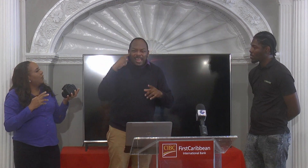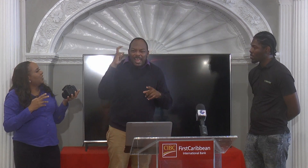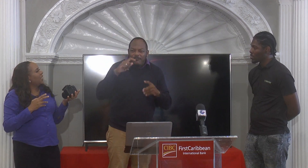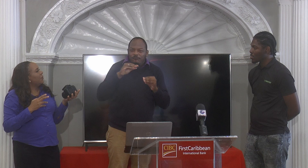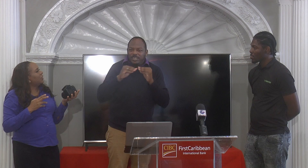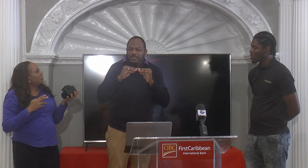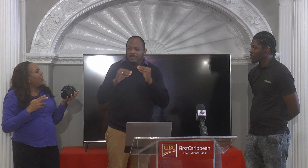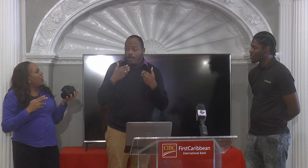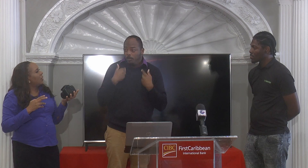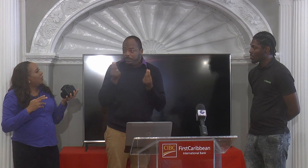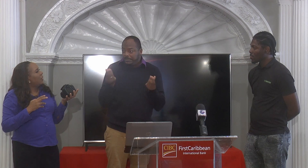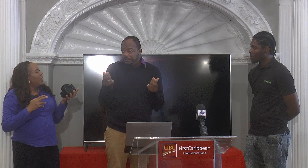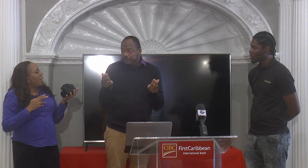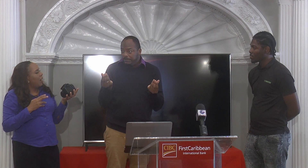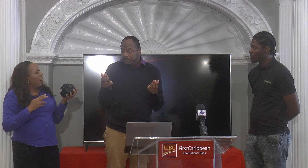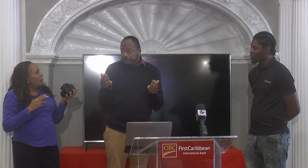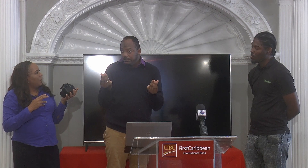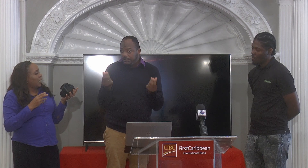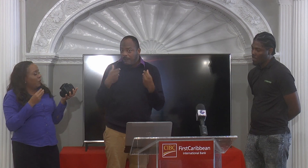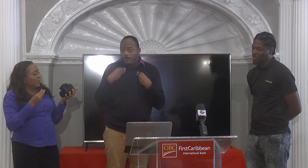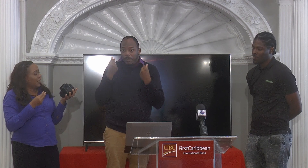if one of us is able to talk,